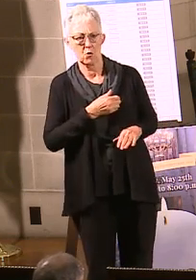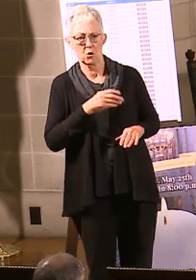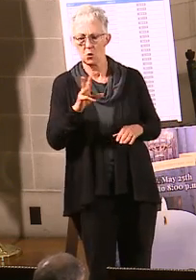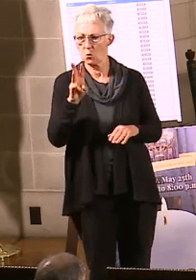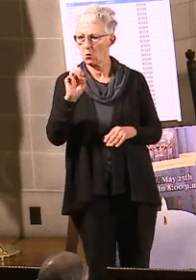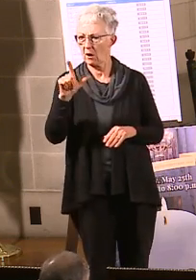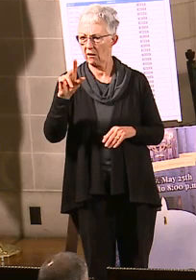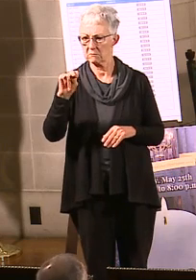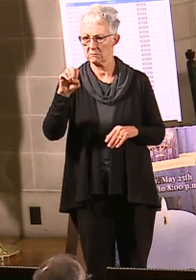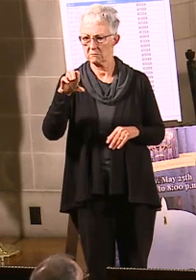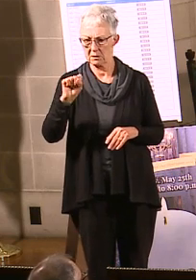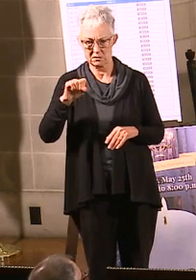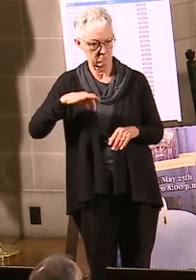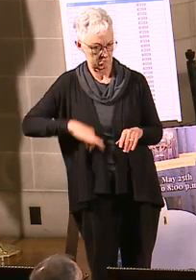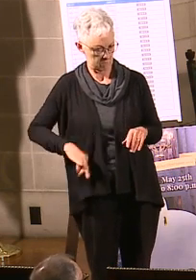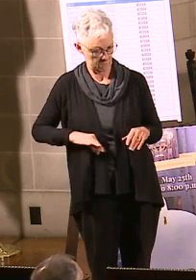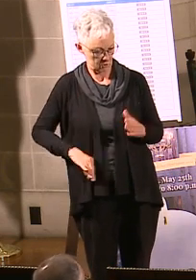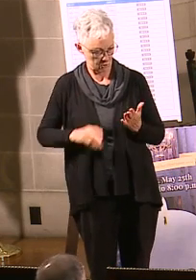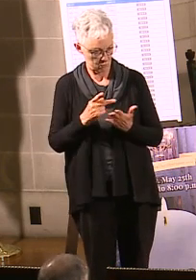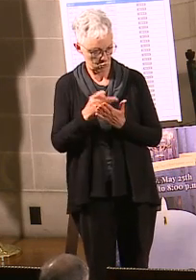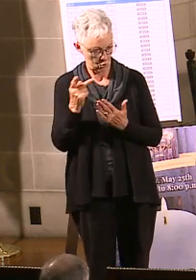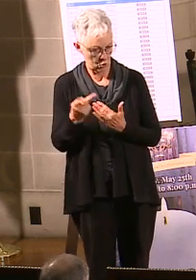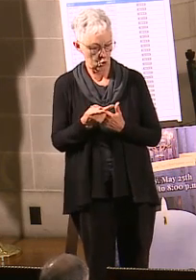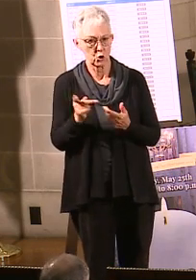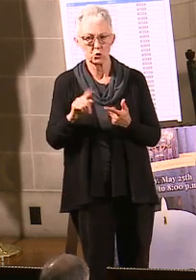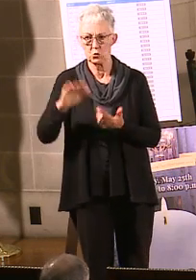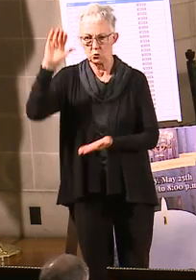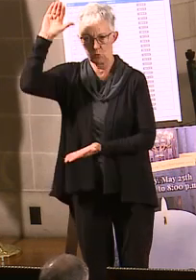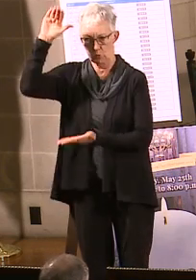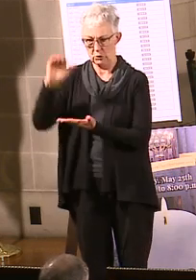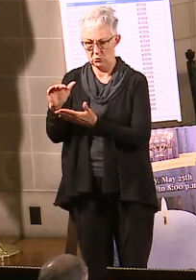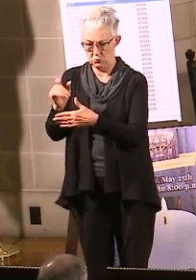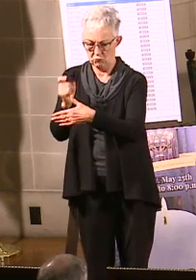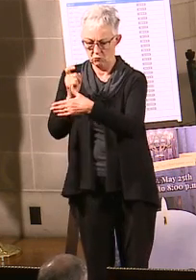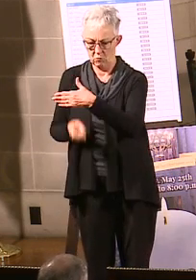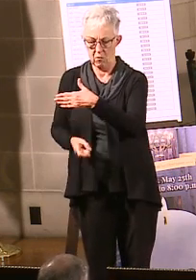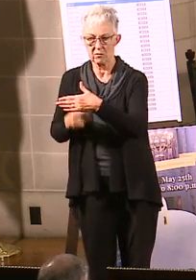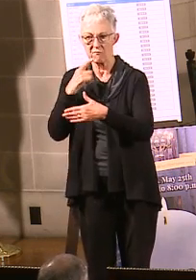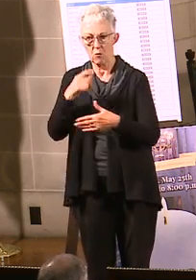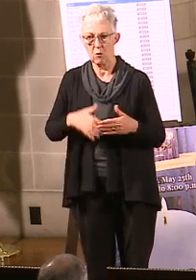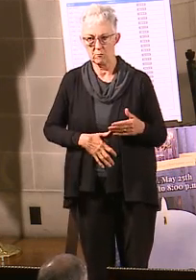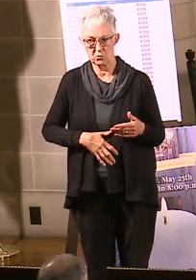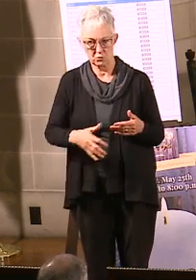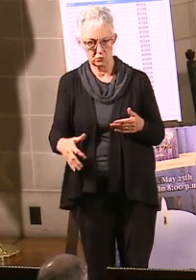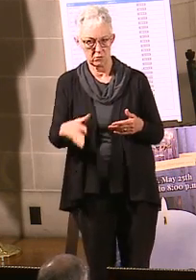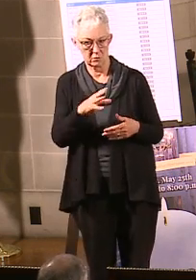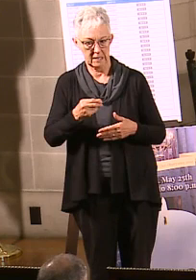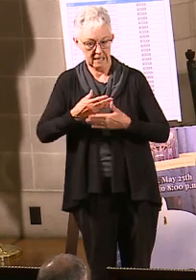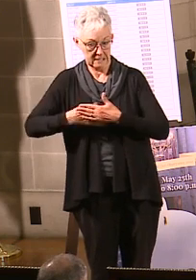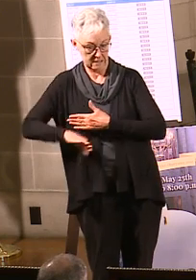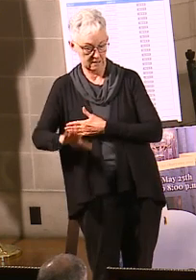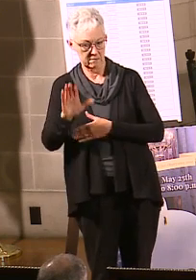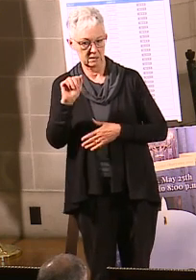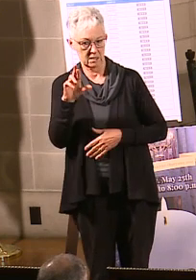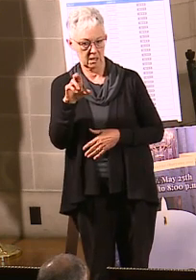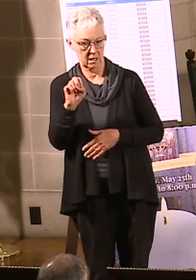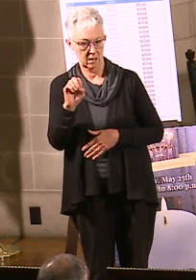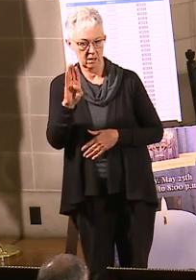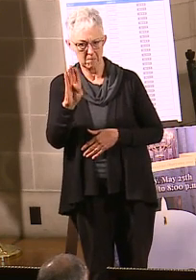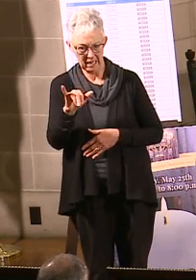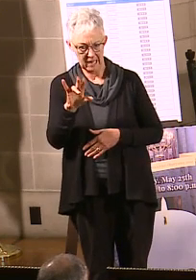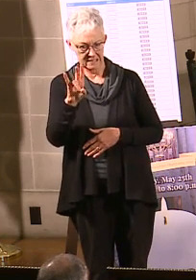and benefits program to reduce the cost of maternity and delivery care by 75%.